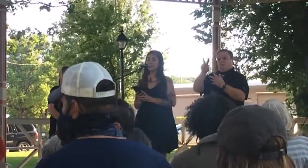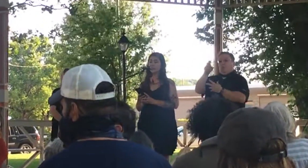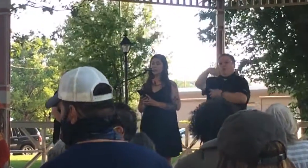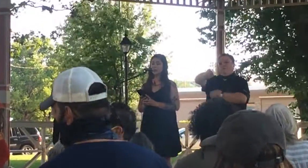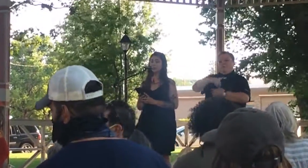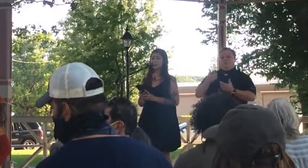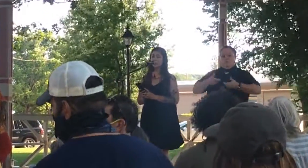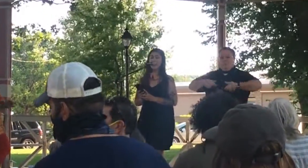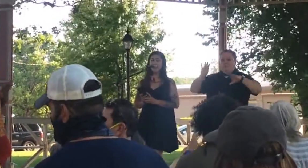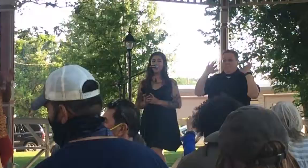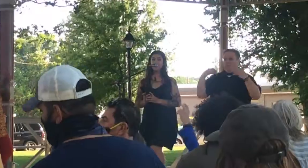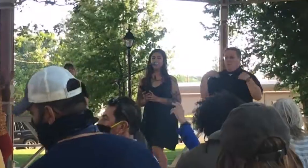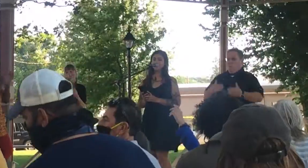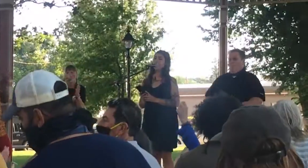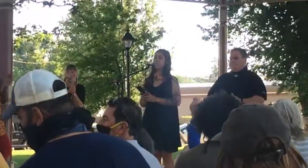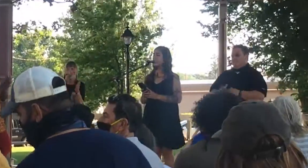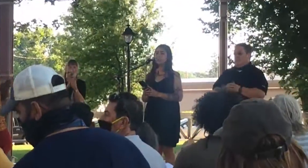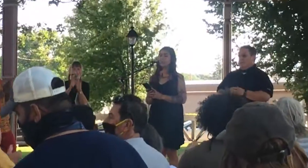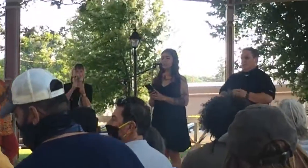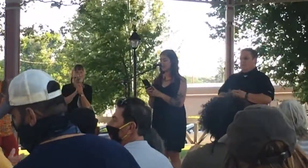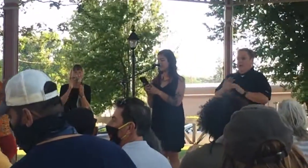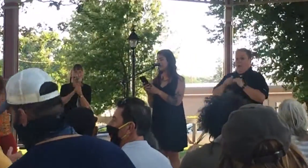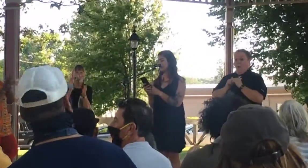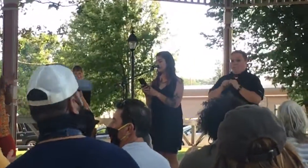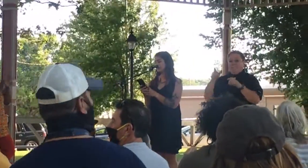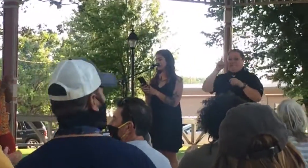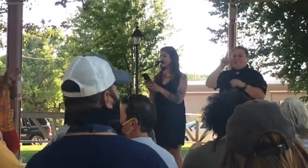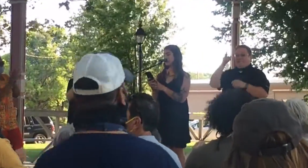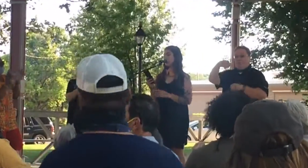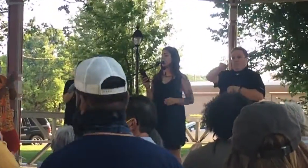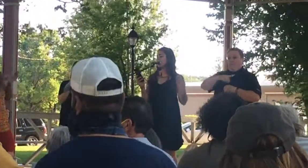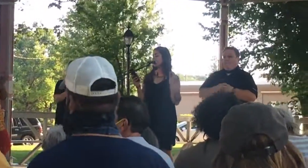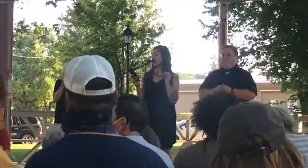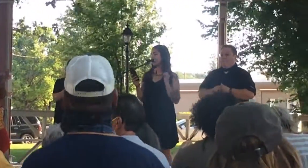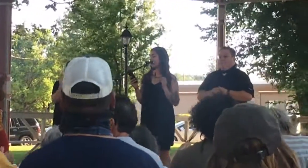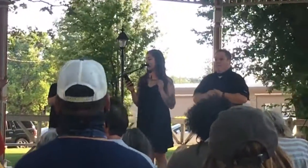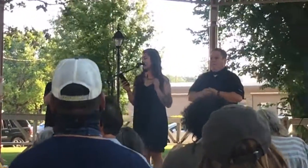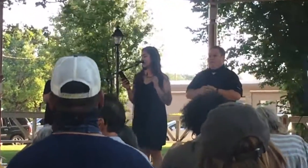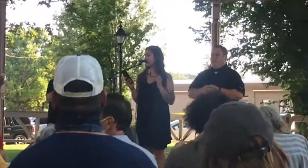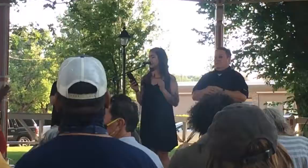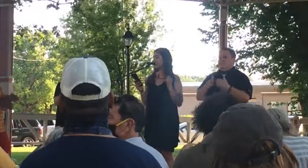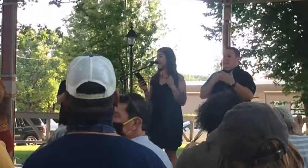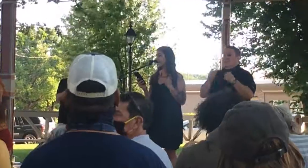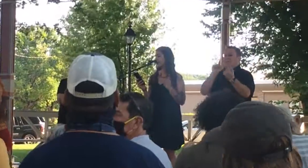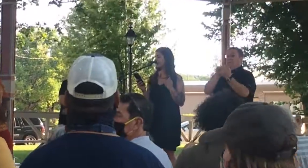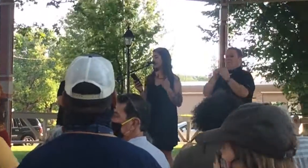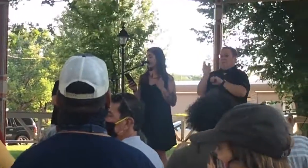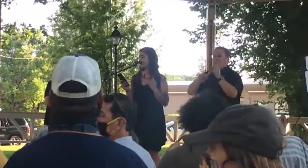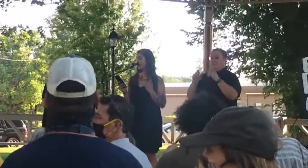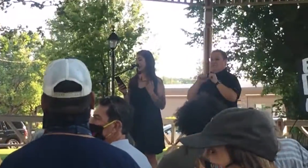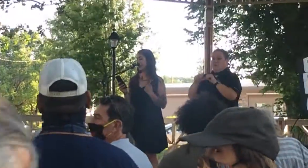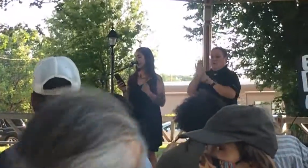them to give up their robes. How? Just by listening to them. Despite meeting with people whose entire